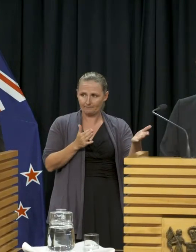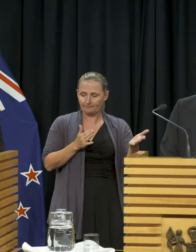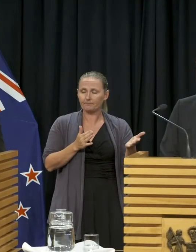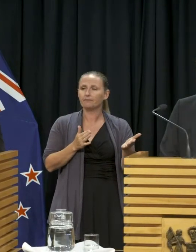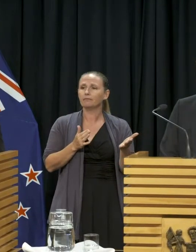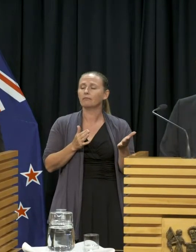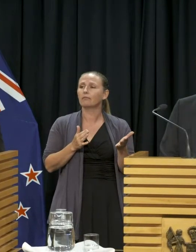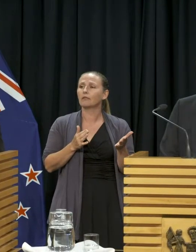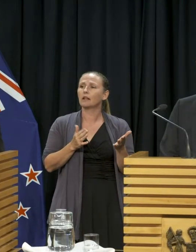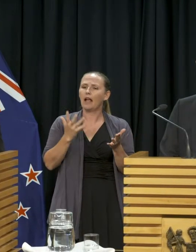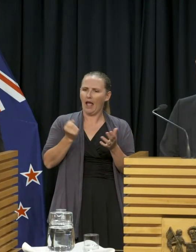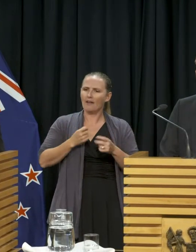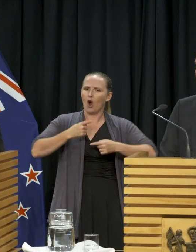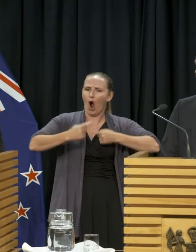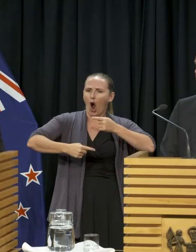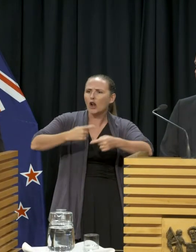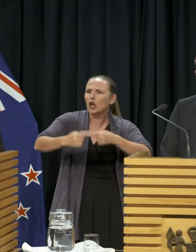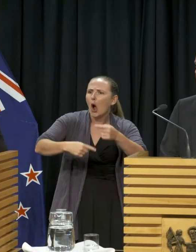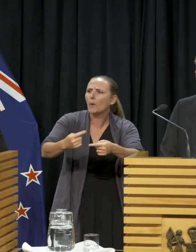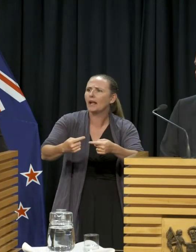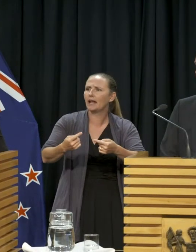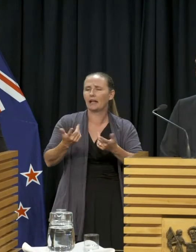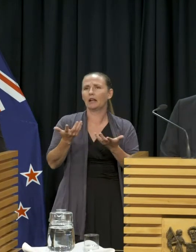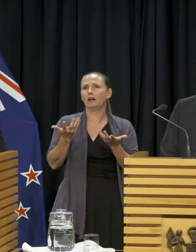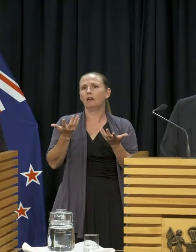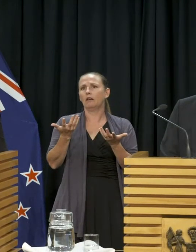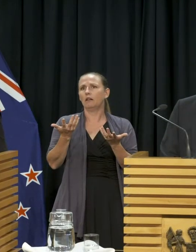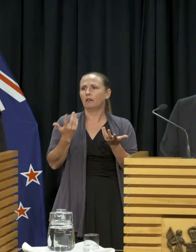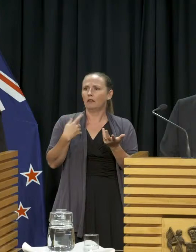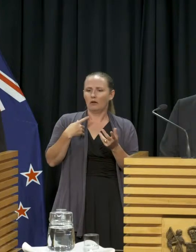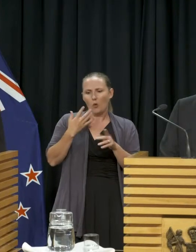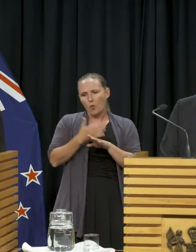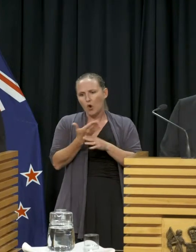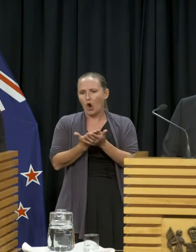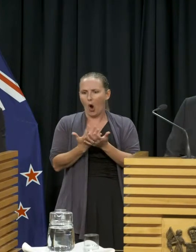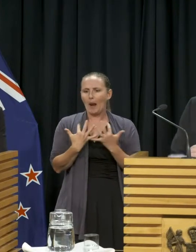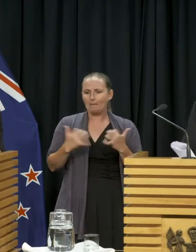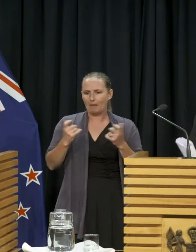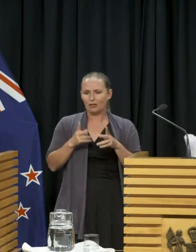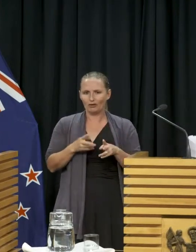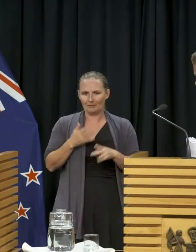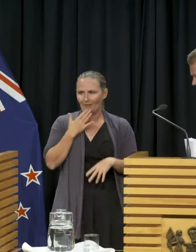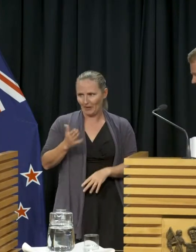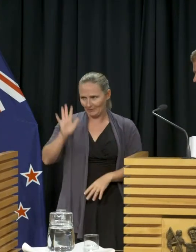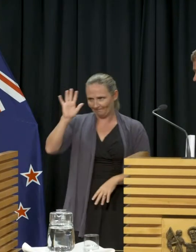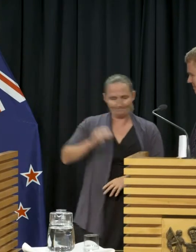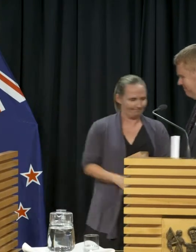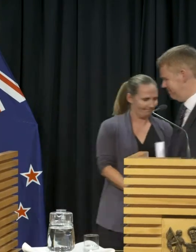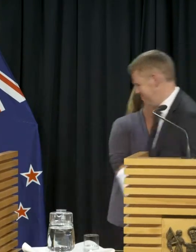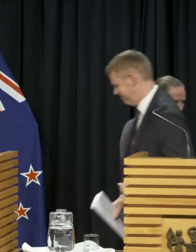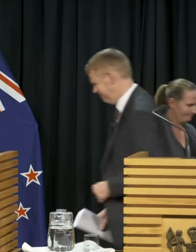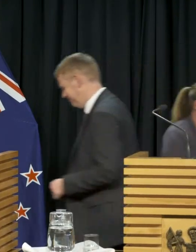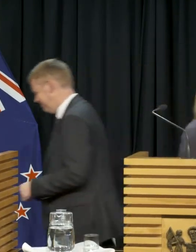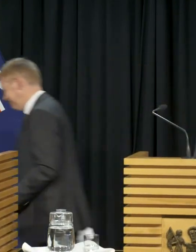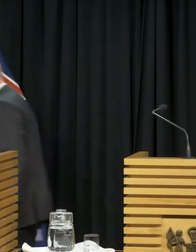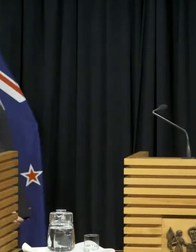transport. You've been critiquing us on things like light rail as well. You'll know. Thanks, everyone.